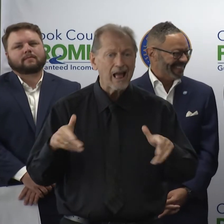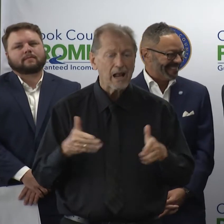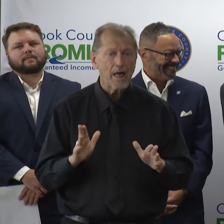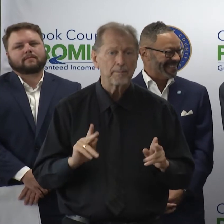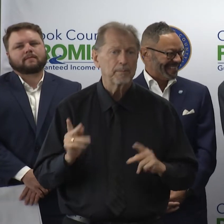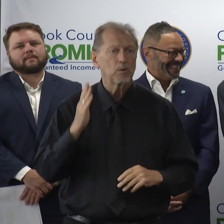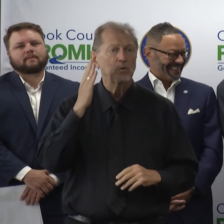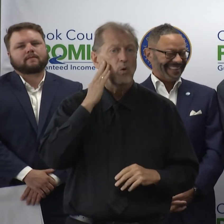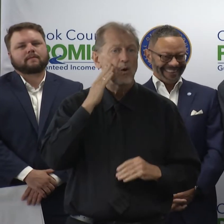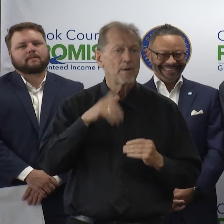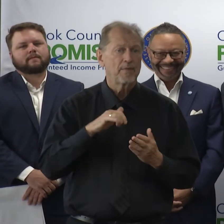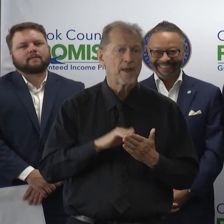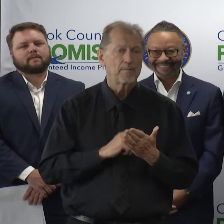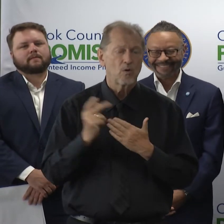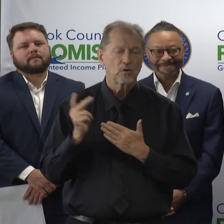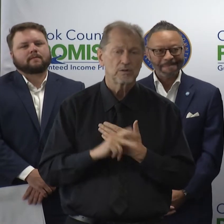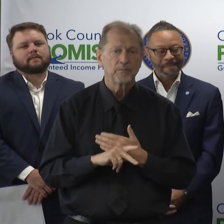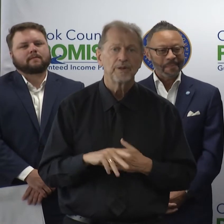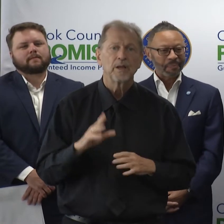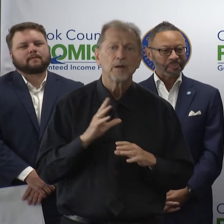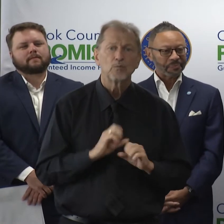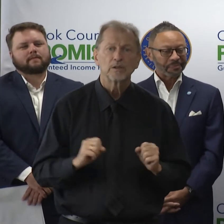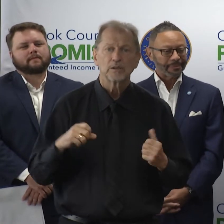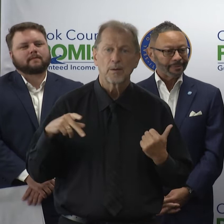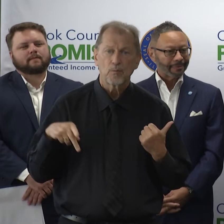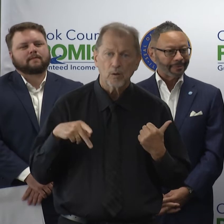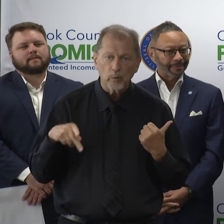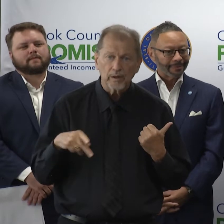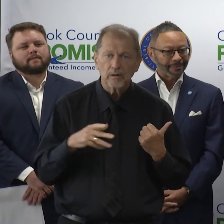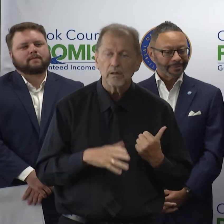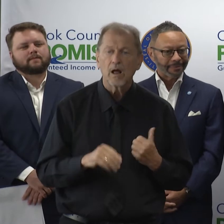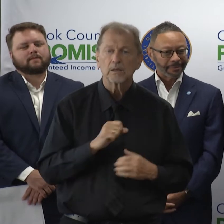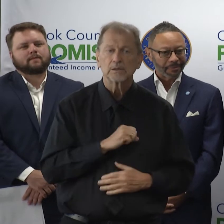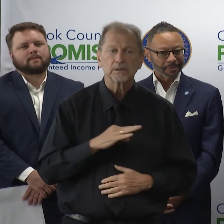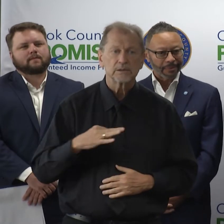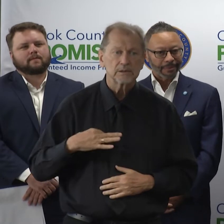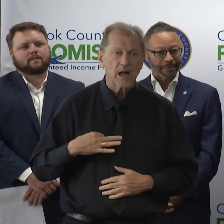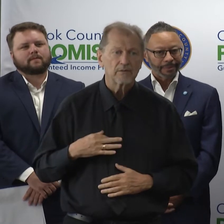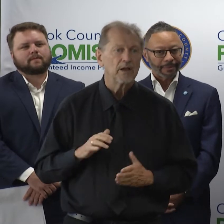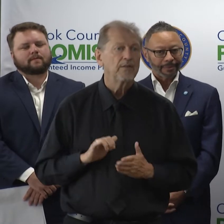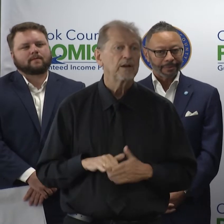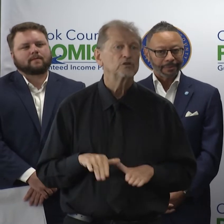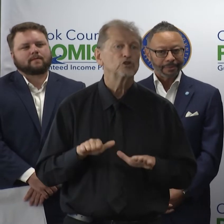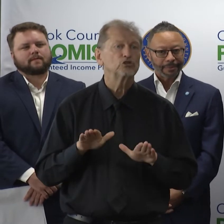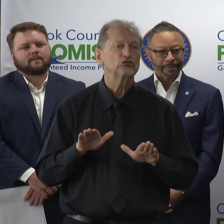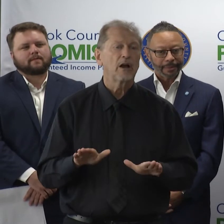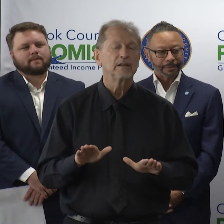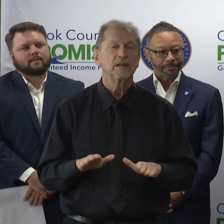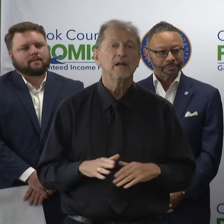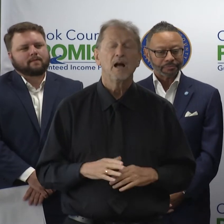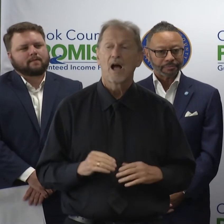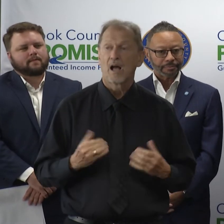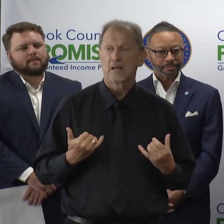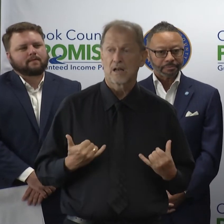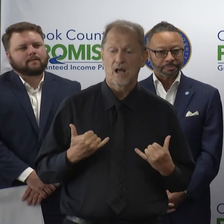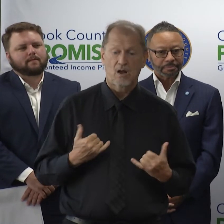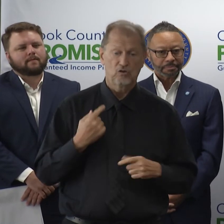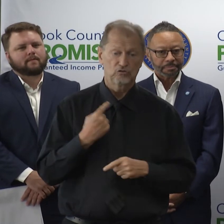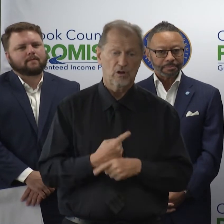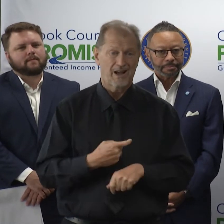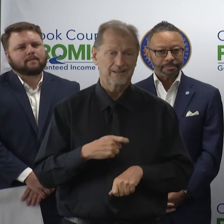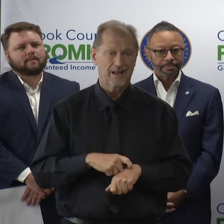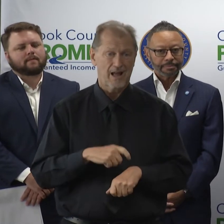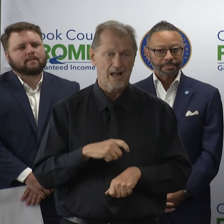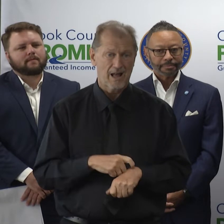program. President Preckwinkle, to you and your staff, this was great. And in this time, we're in